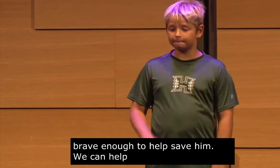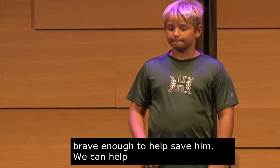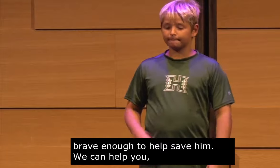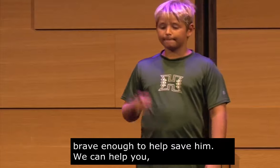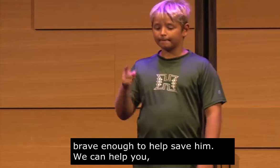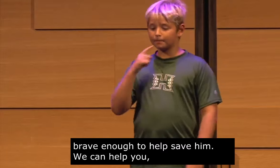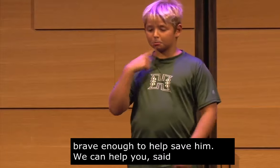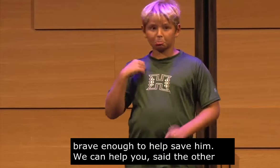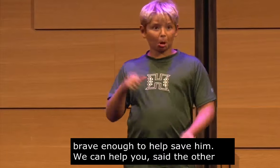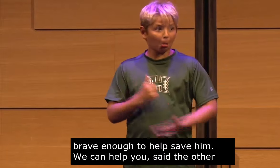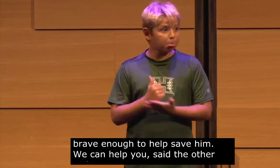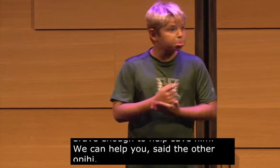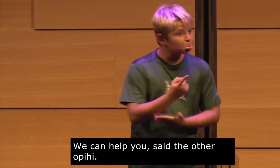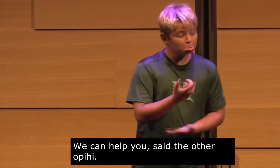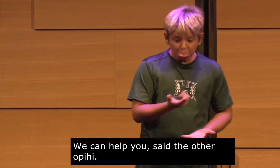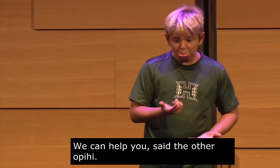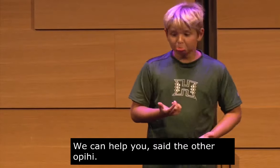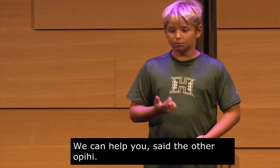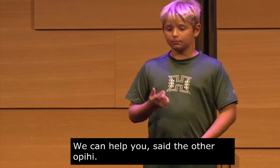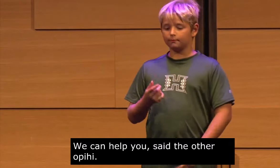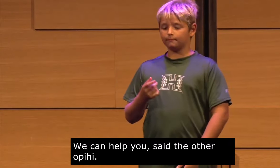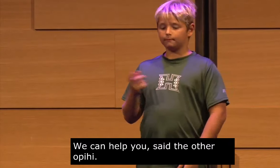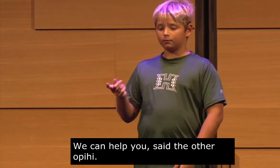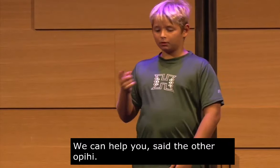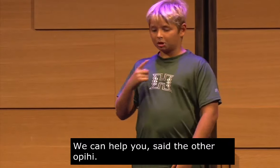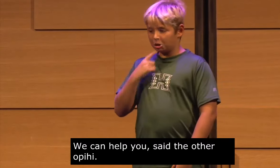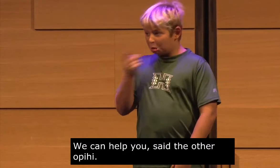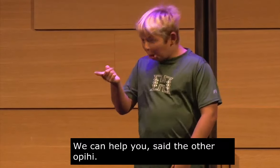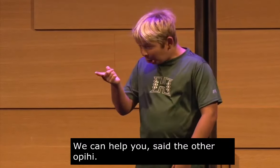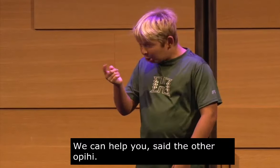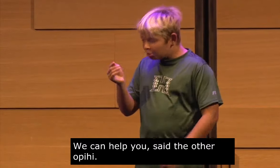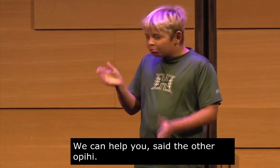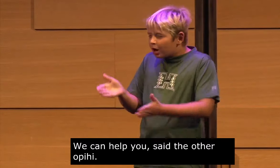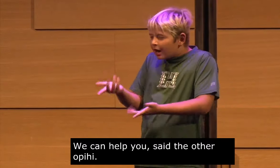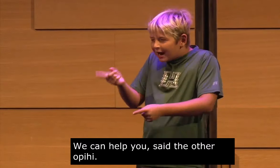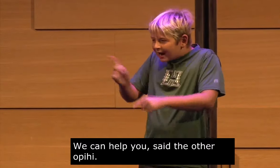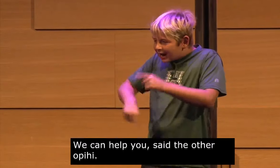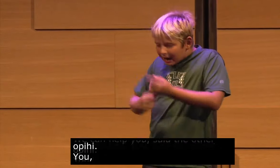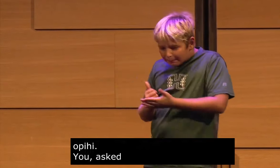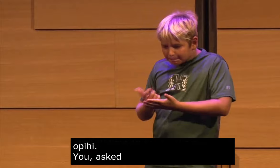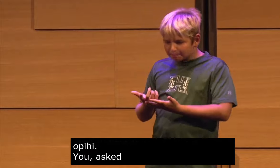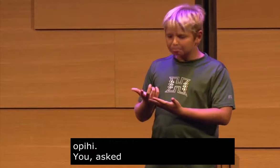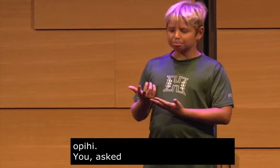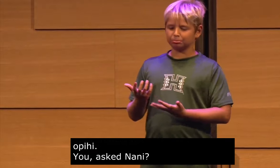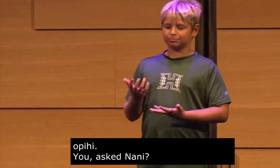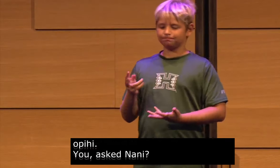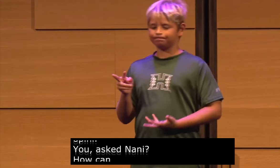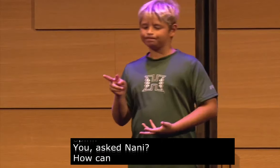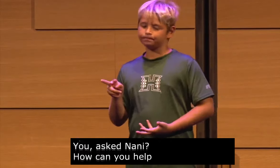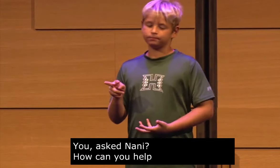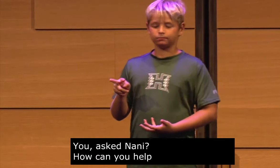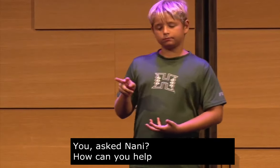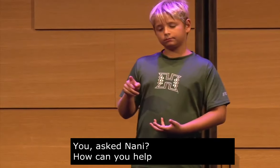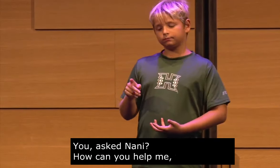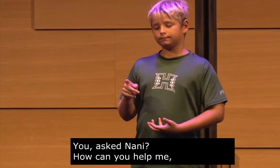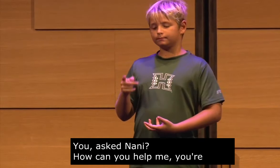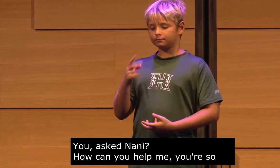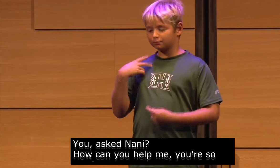We can help you, said the other Opahai. You? Asked Nani. But how can you help me? You're so much smaller than the